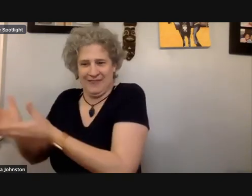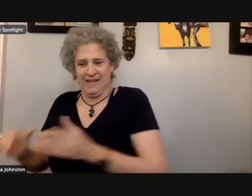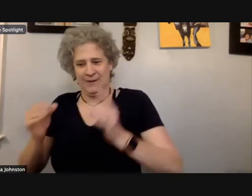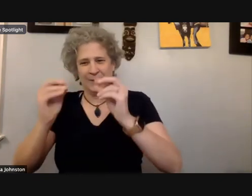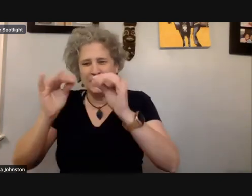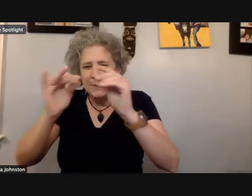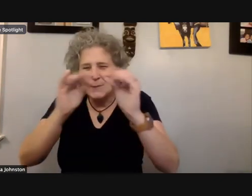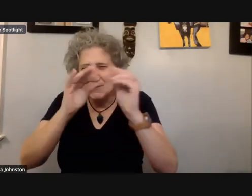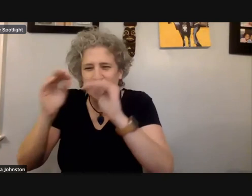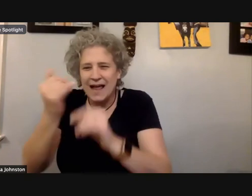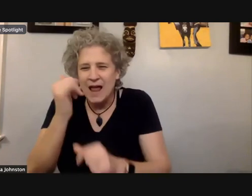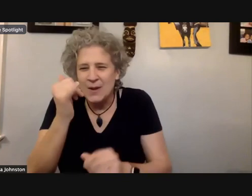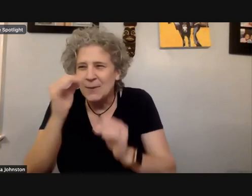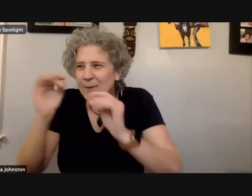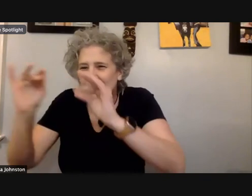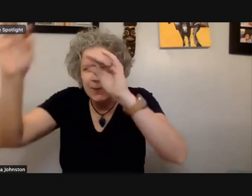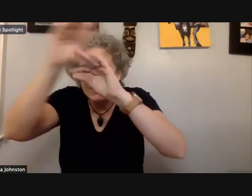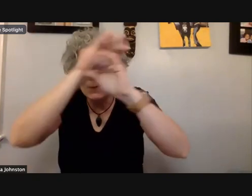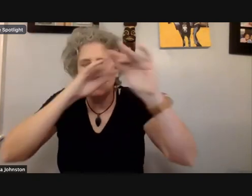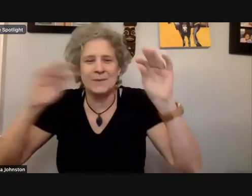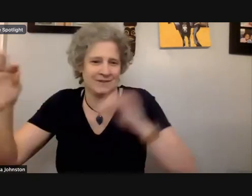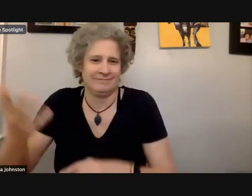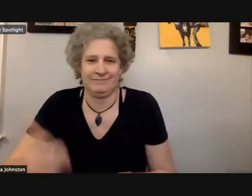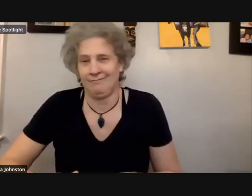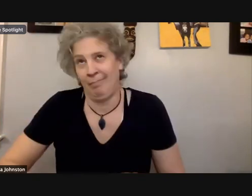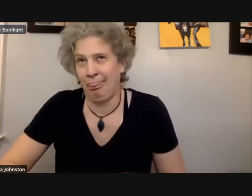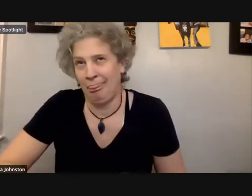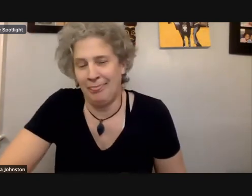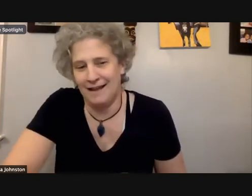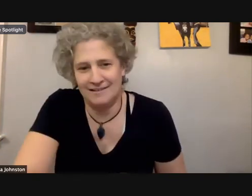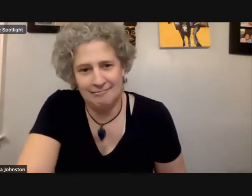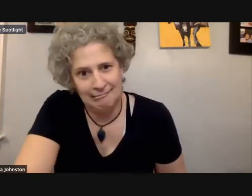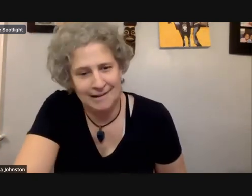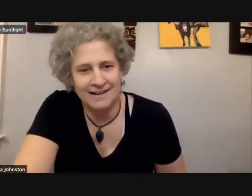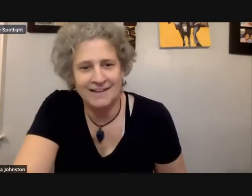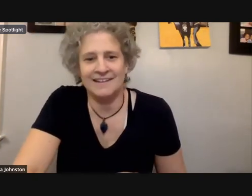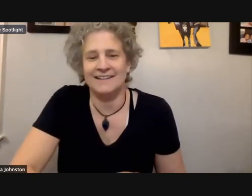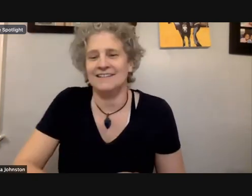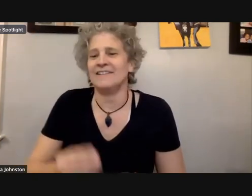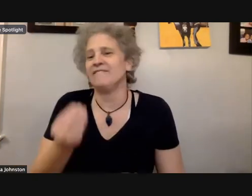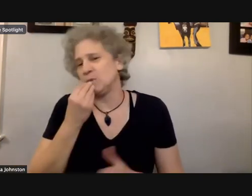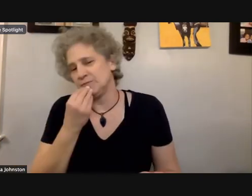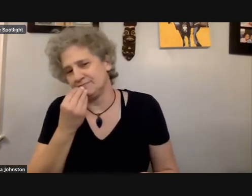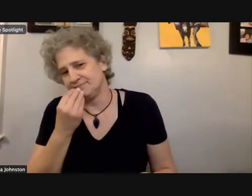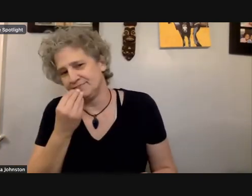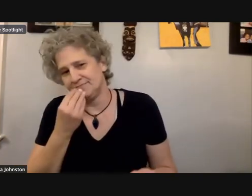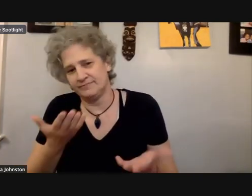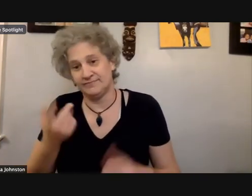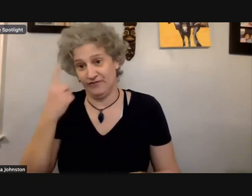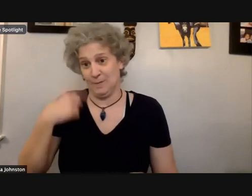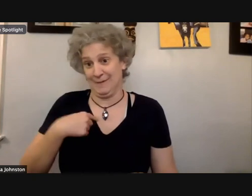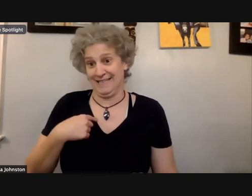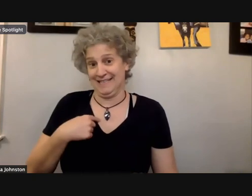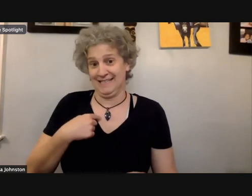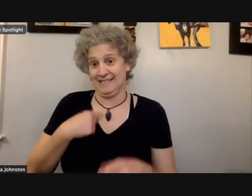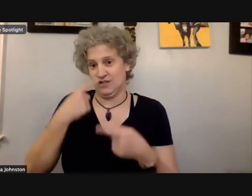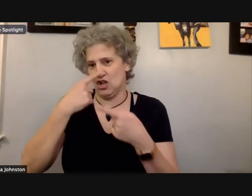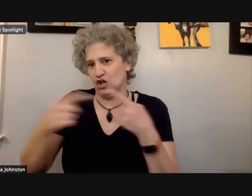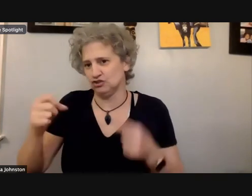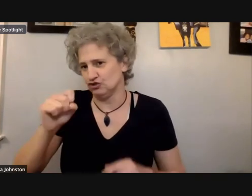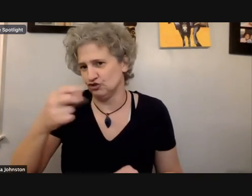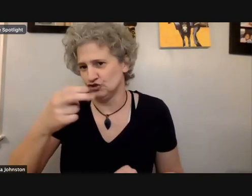bee. And then they go from flower to flower. That yellow dust you see on your car, for example, that's pollen. Food.